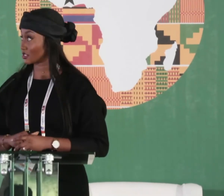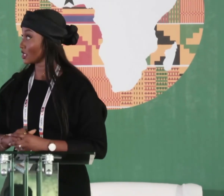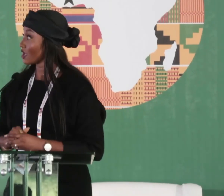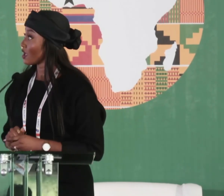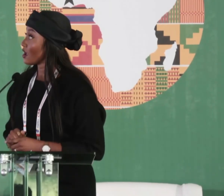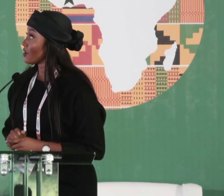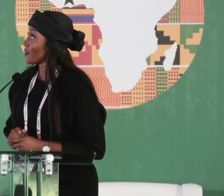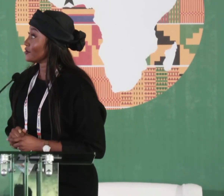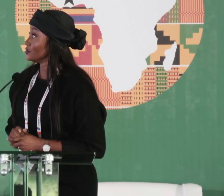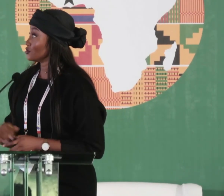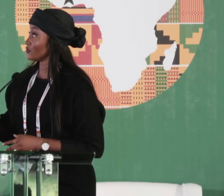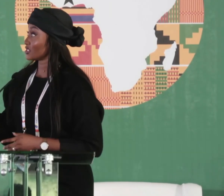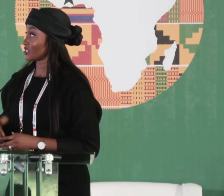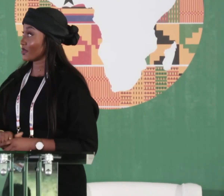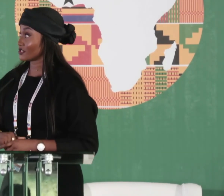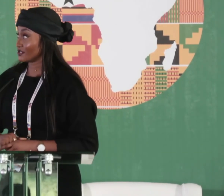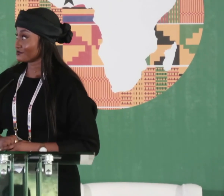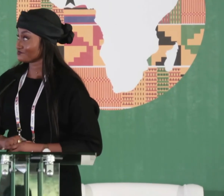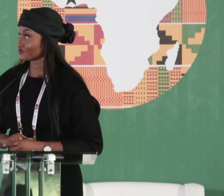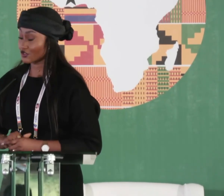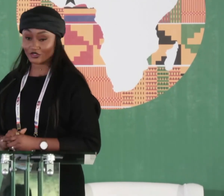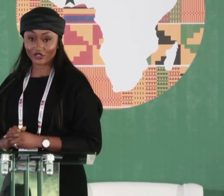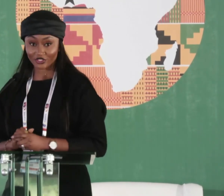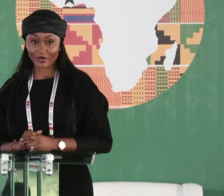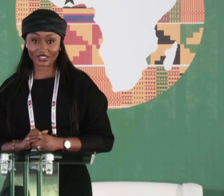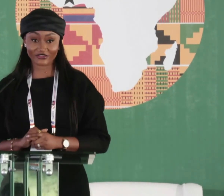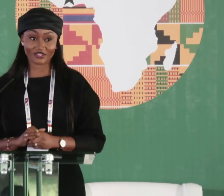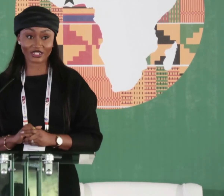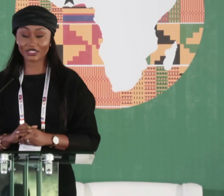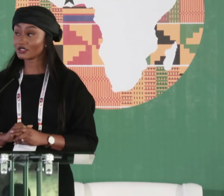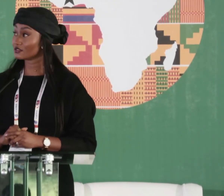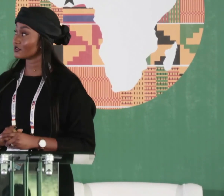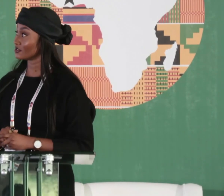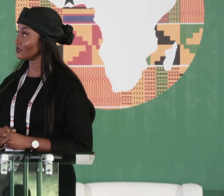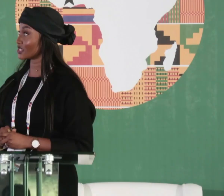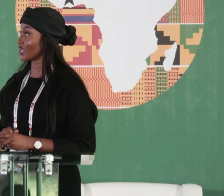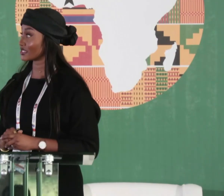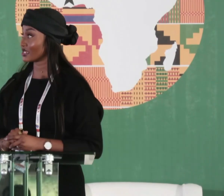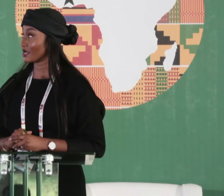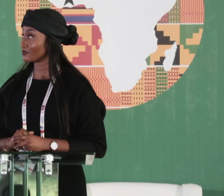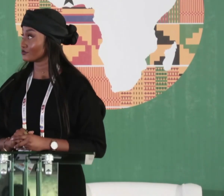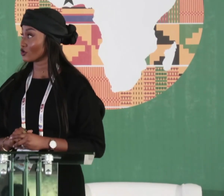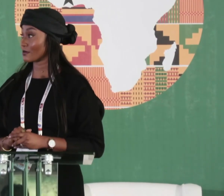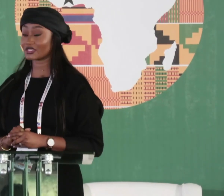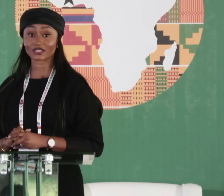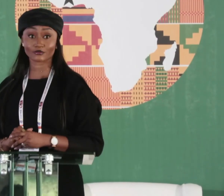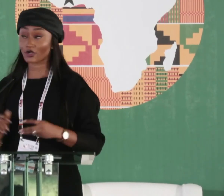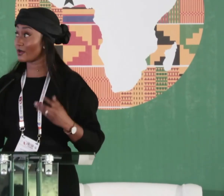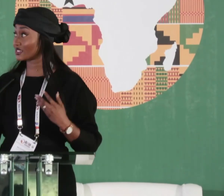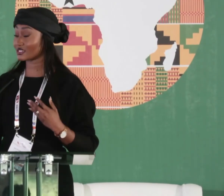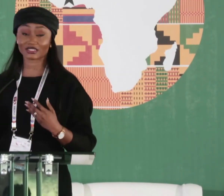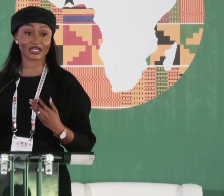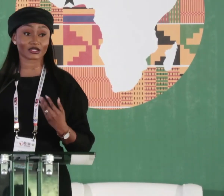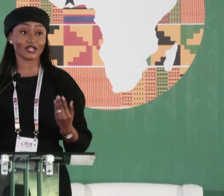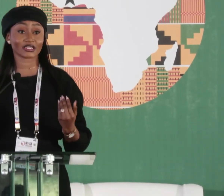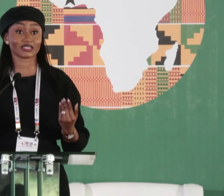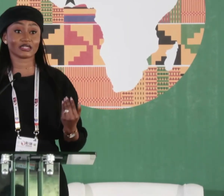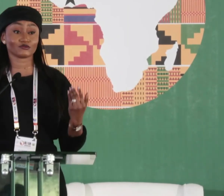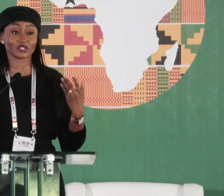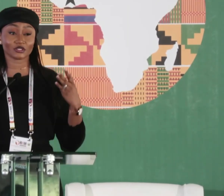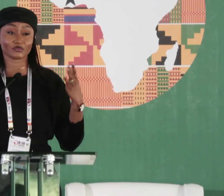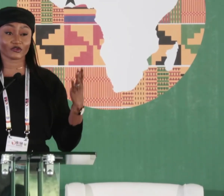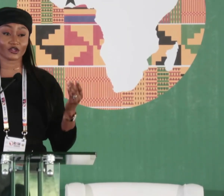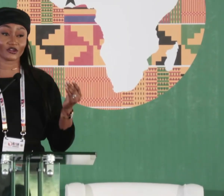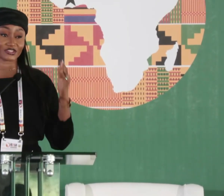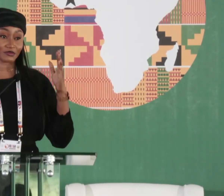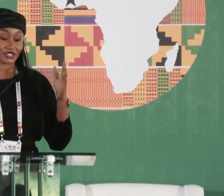please. So research method. It was a retrospective study looking at programmatic data collected within